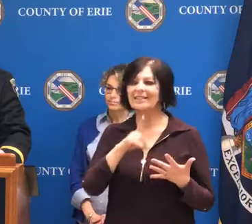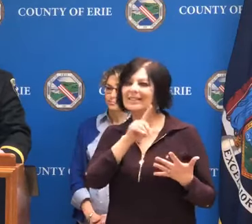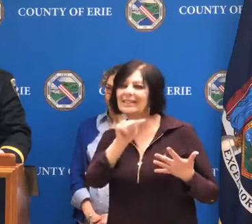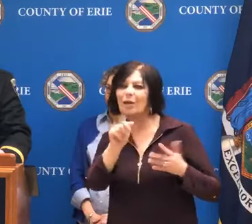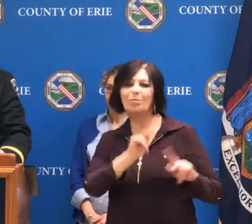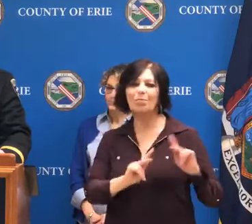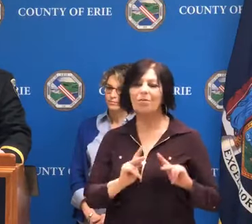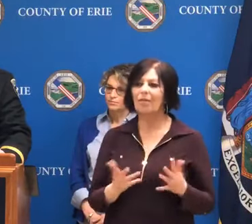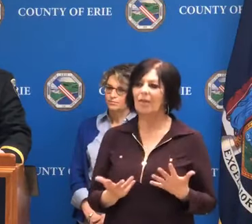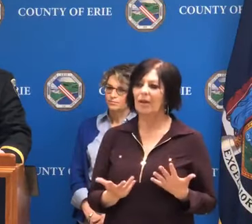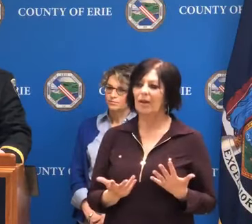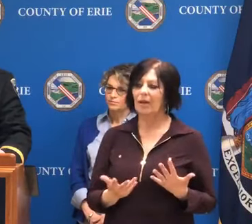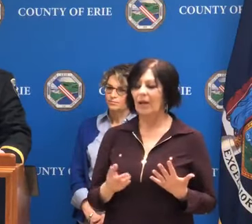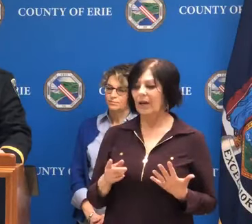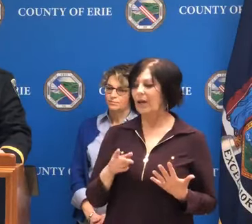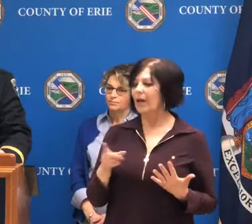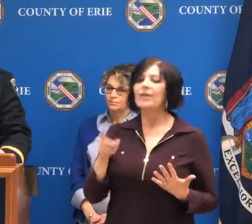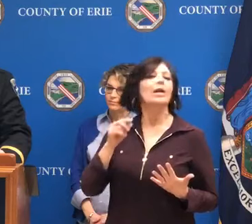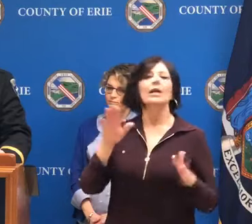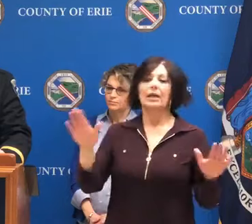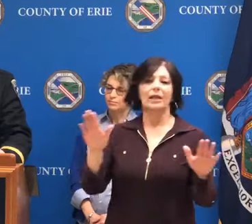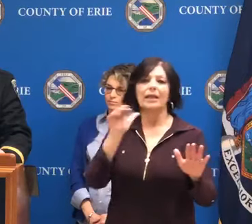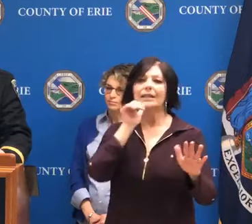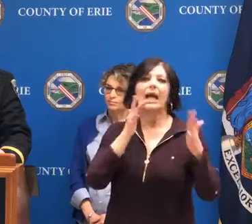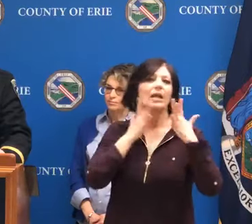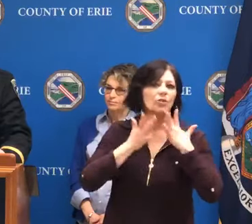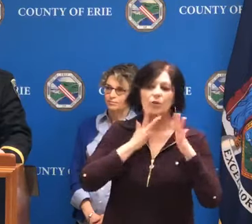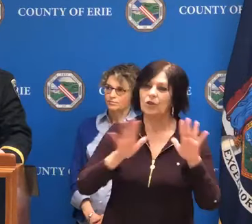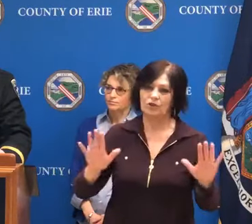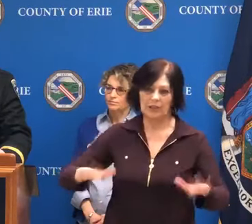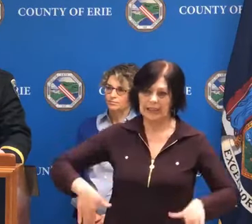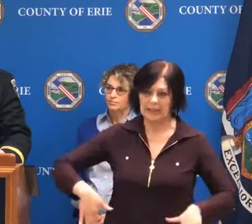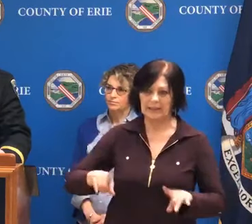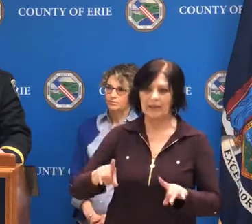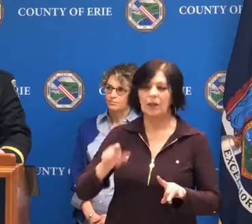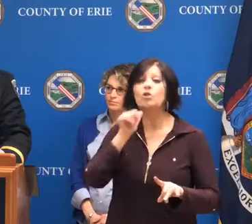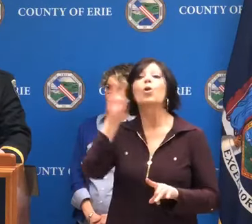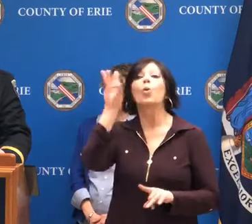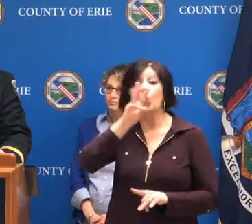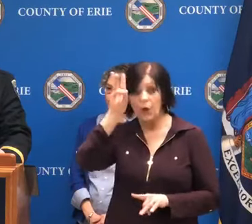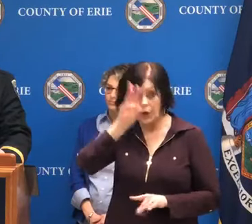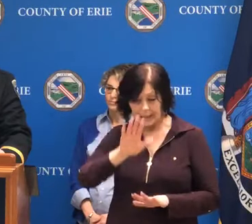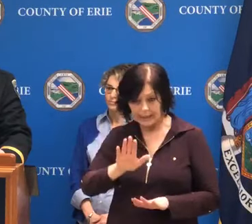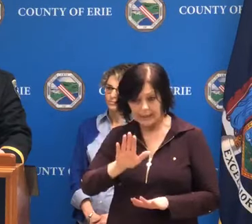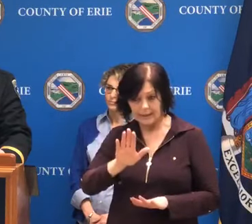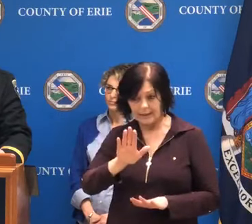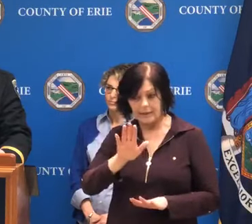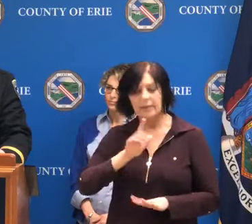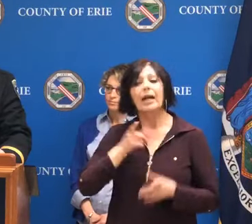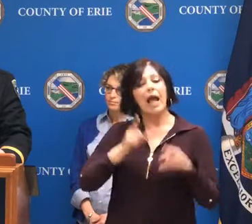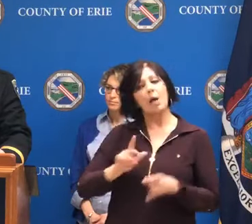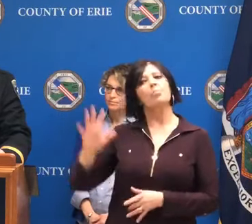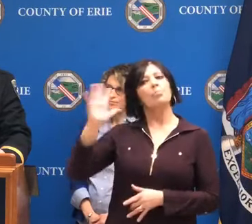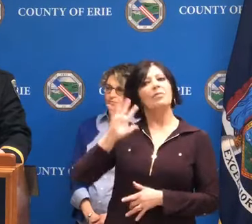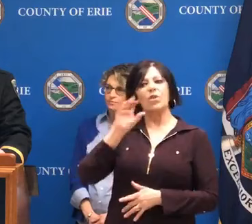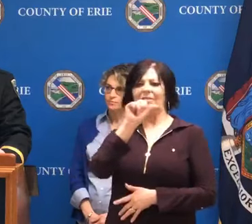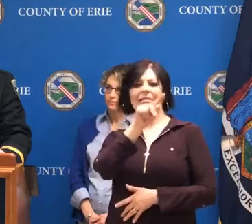friends. There is not a shortage yet in this county, but do not worry. We've done it in past state of